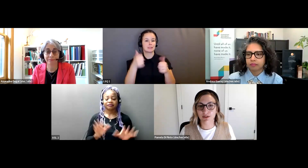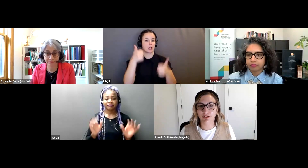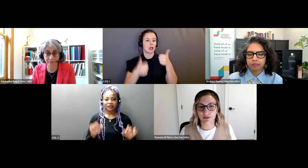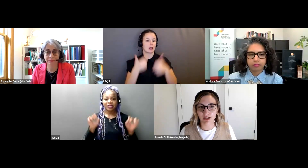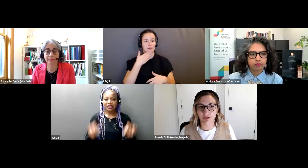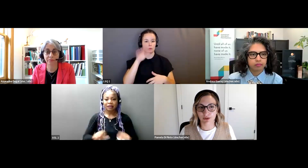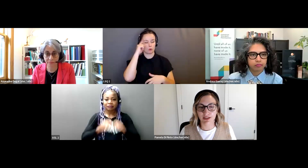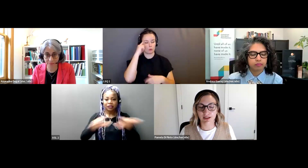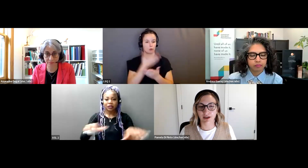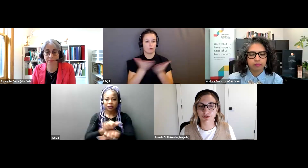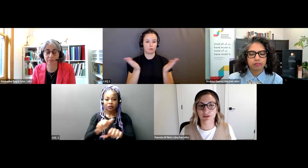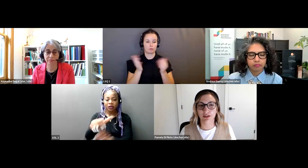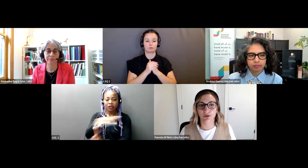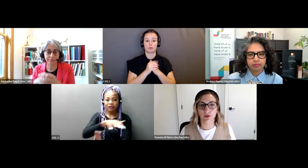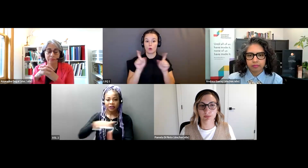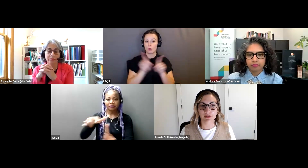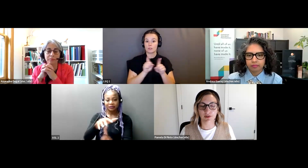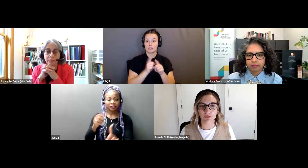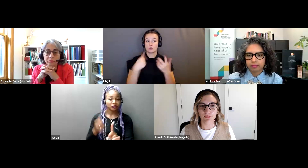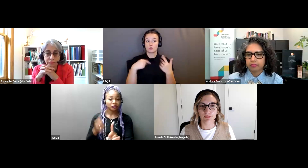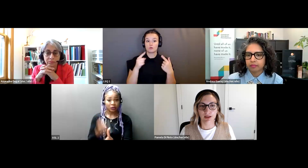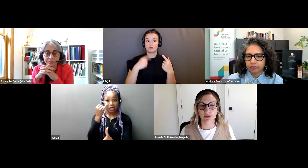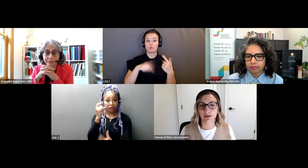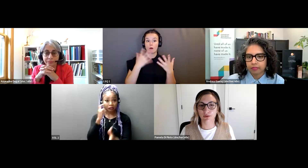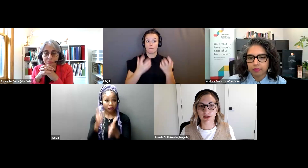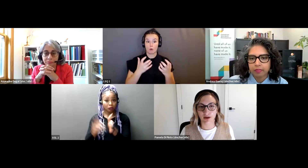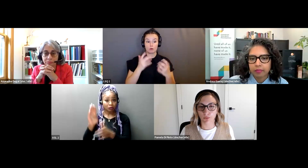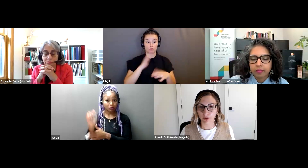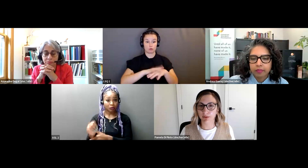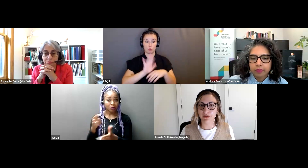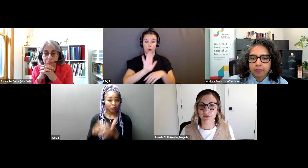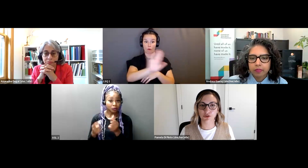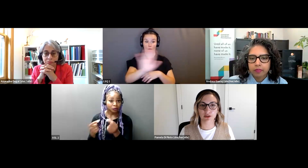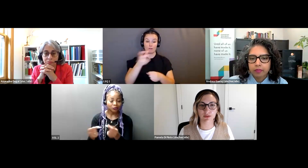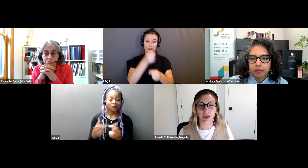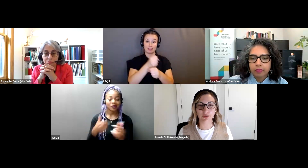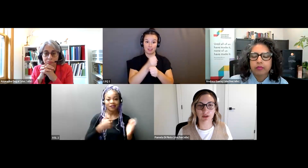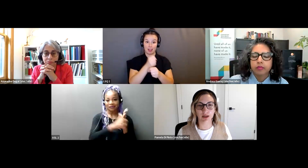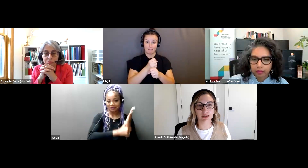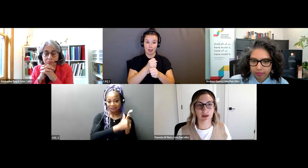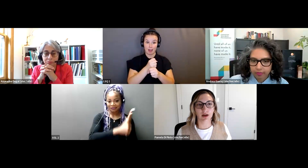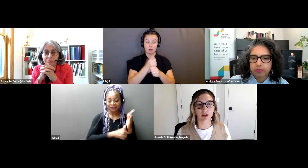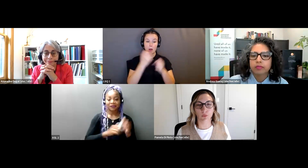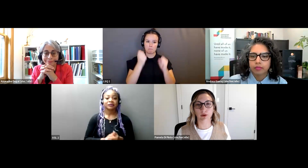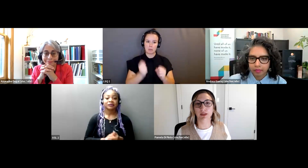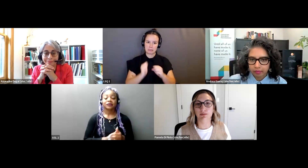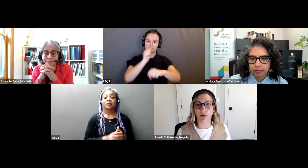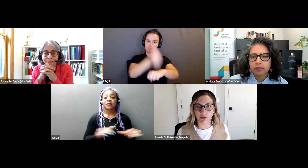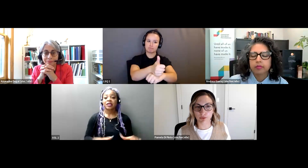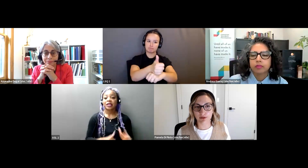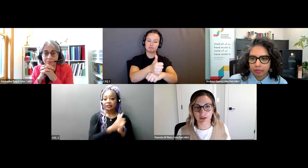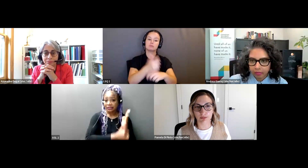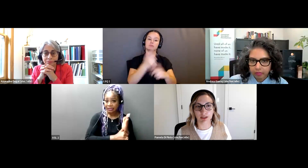So we have materials on how you can take action in your workplace too. This includes a workplace edition of the action guide, a